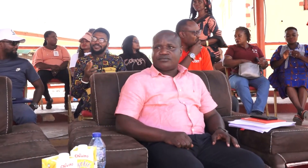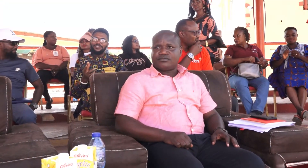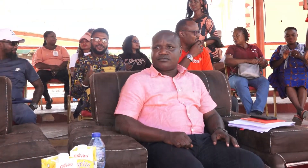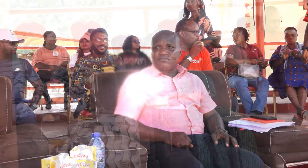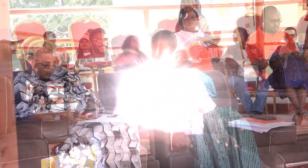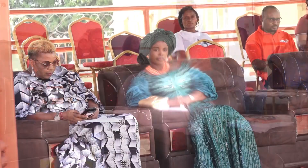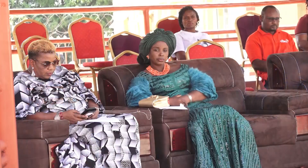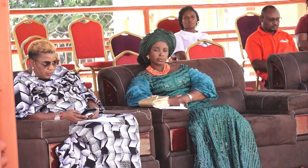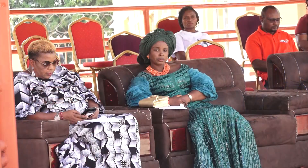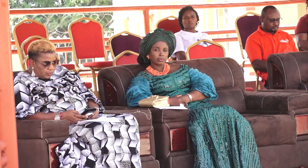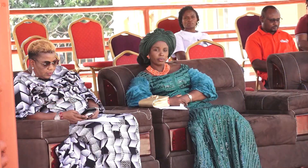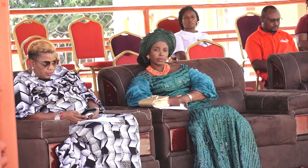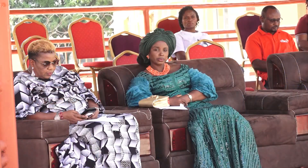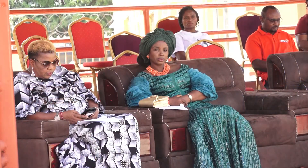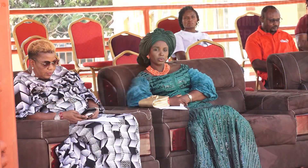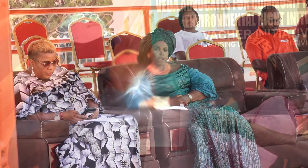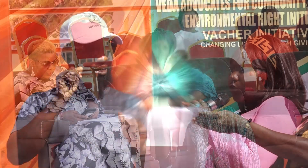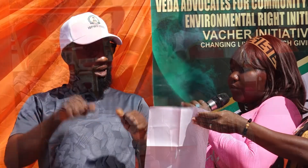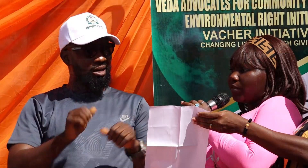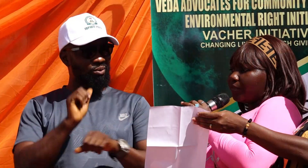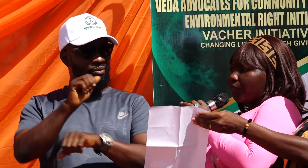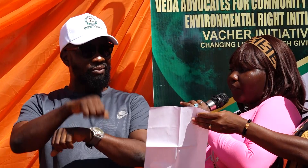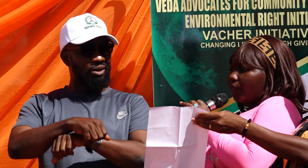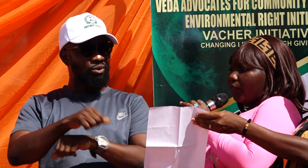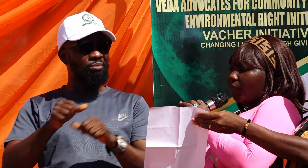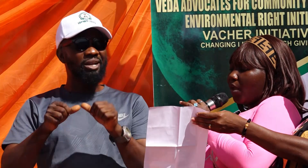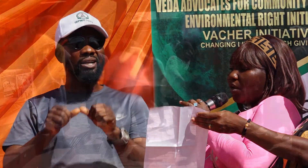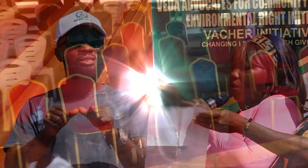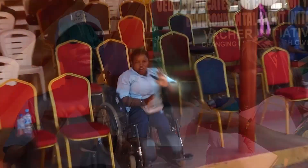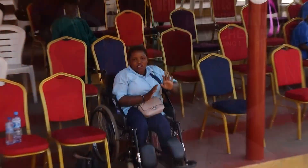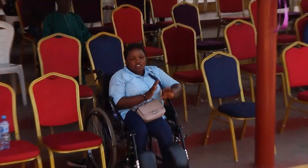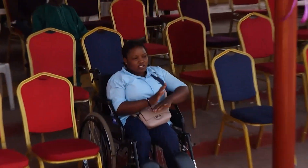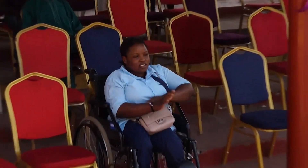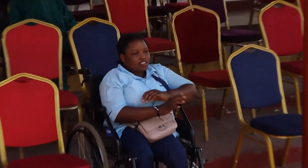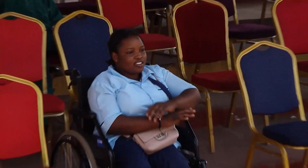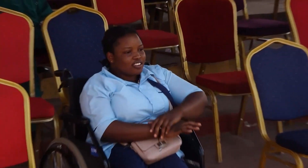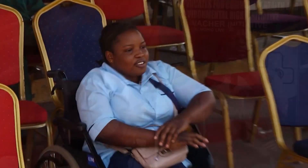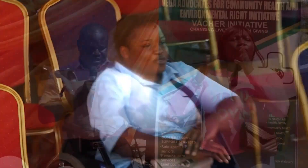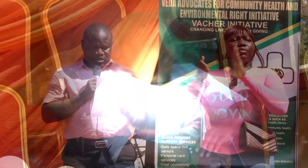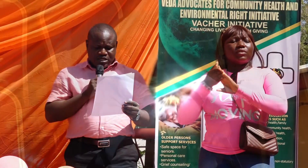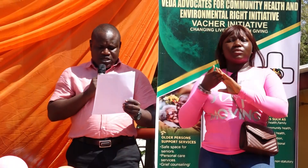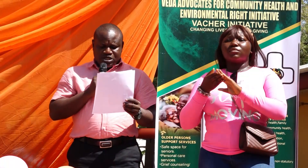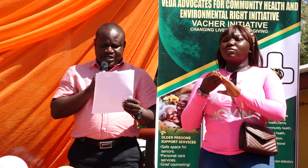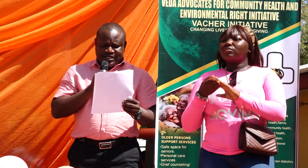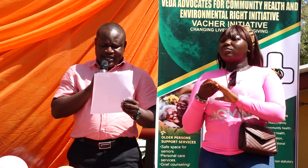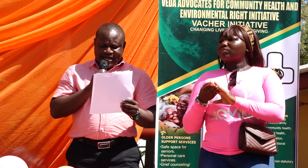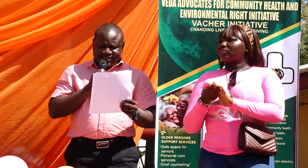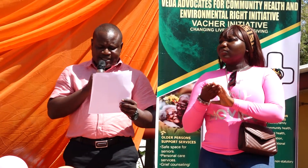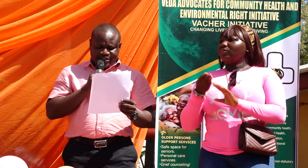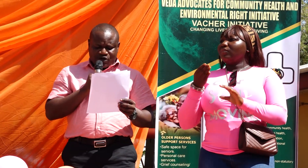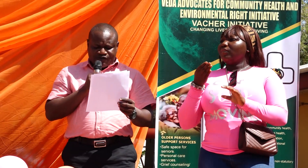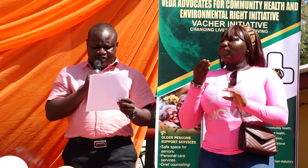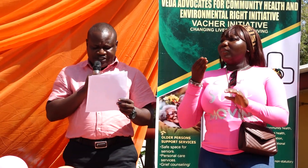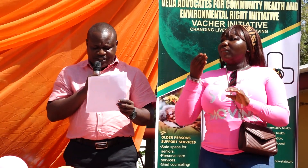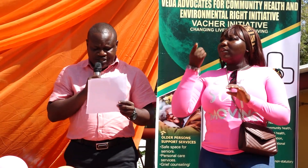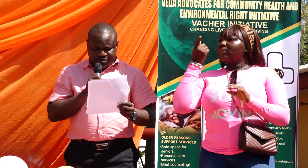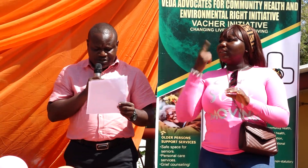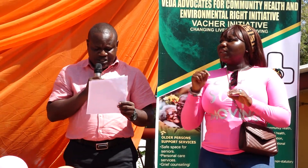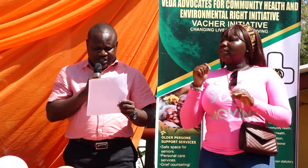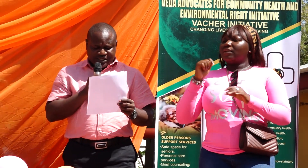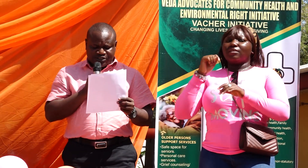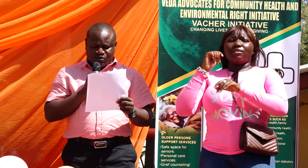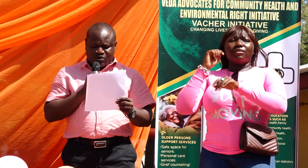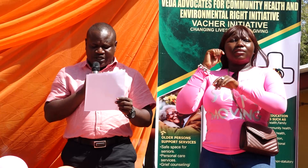the importance of creating awareness on challenges and needs of people with disability. The essence of this